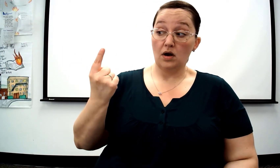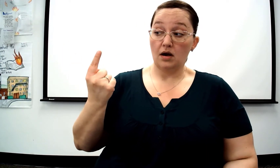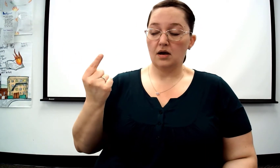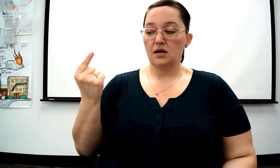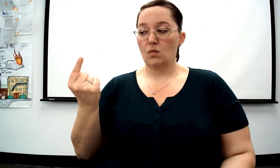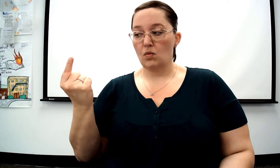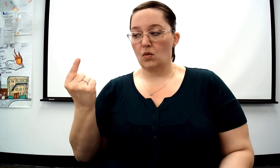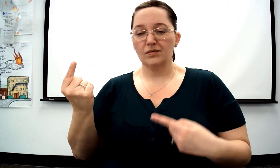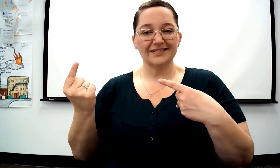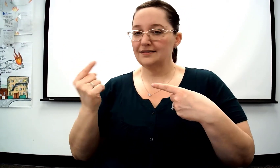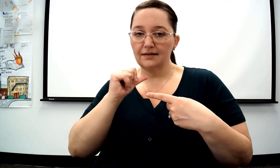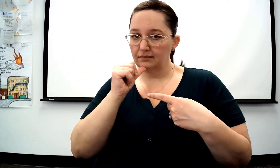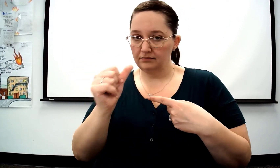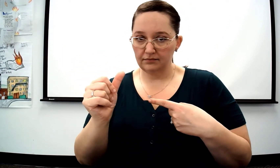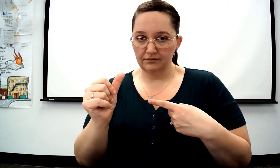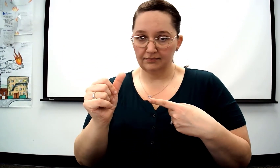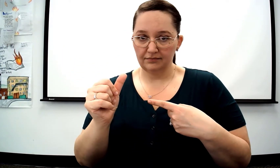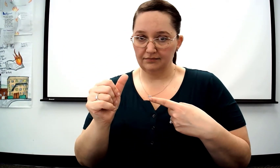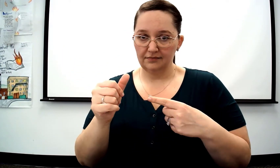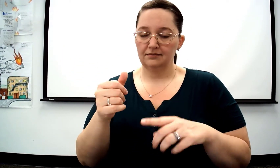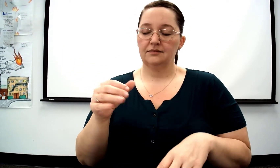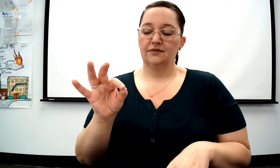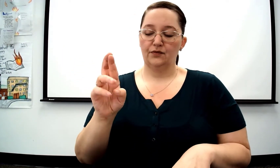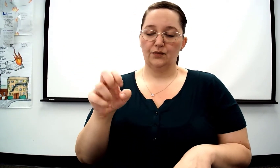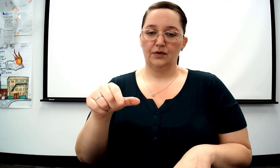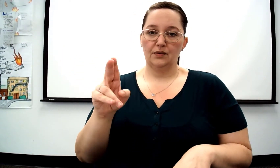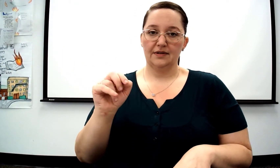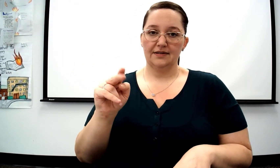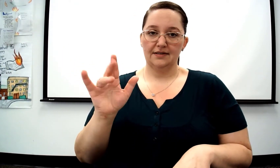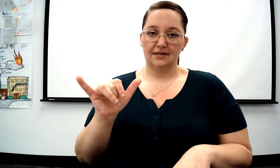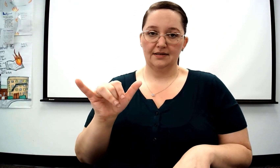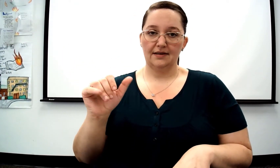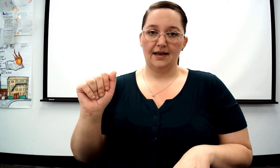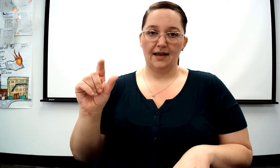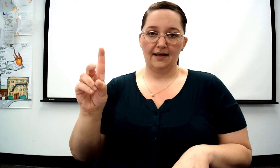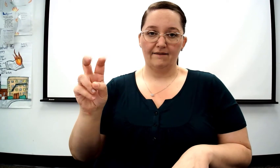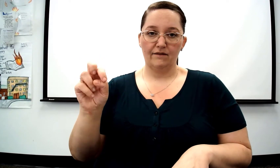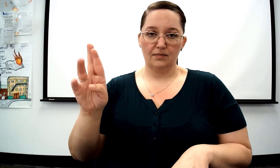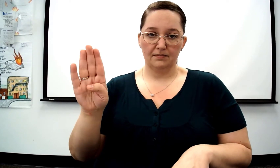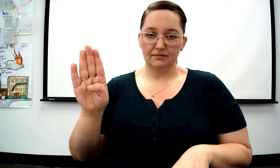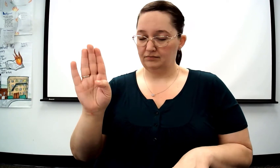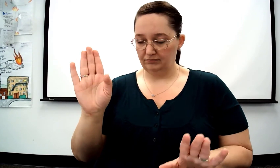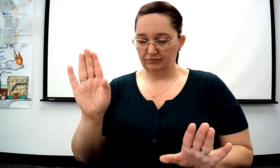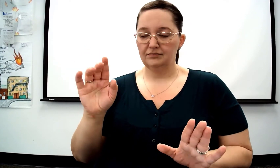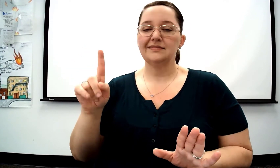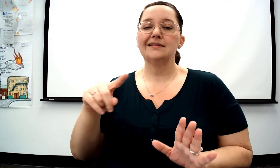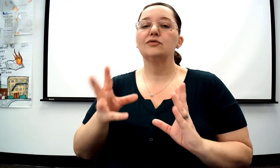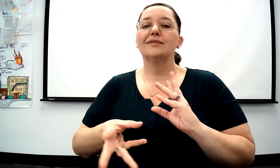Someone and alone, these are not frequency adverbs. So it's important to remember the difference for that.